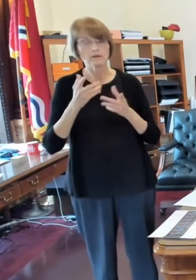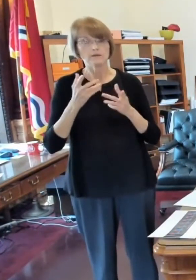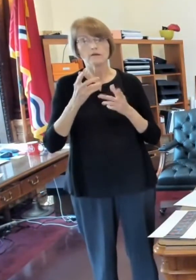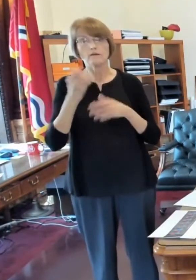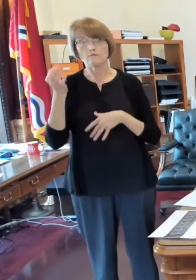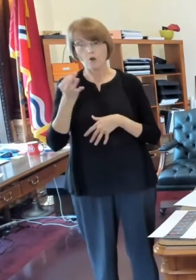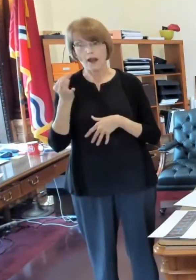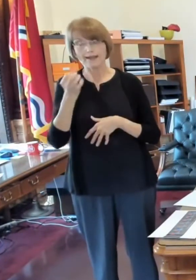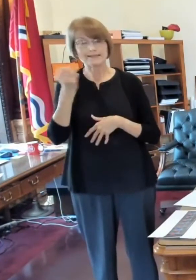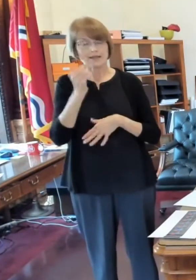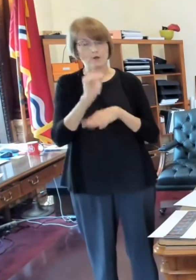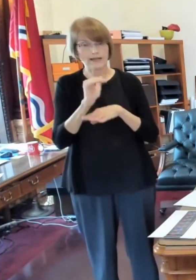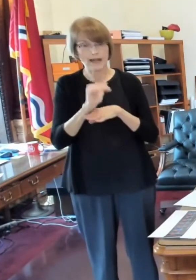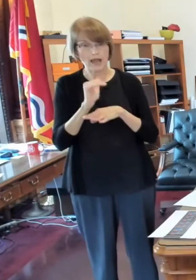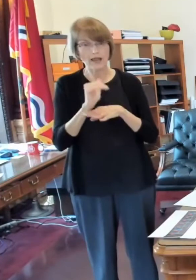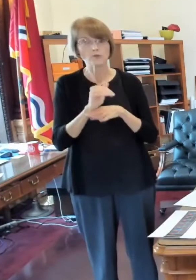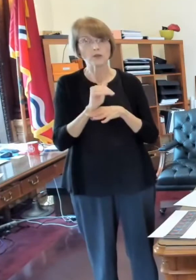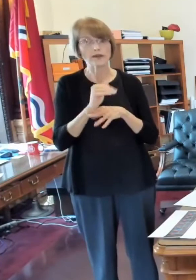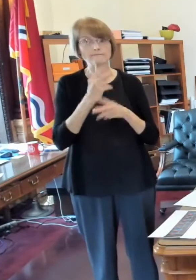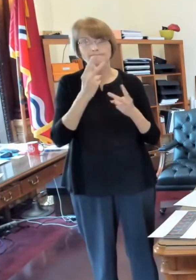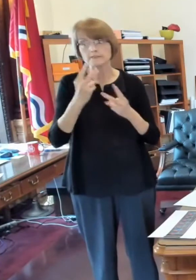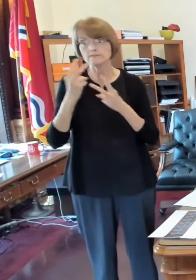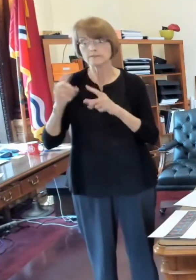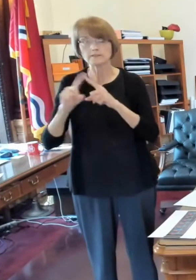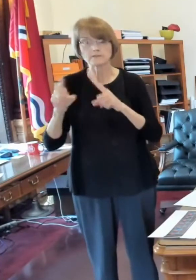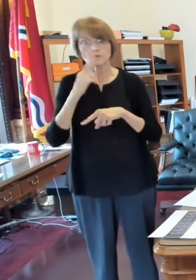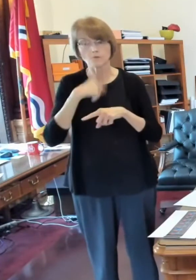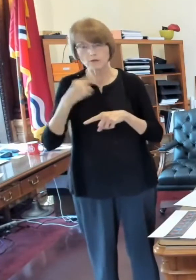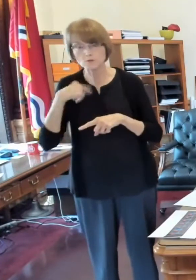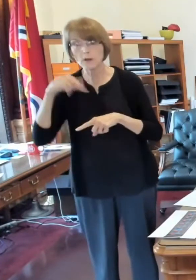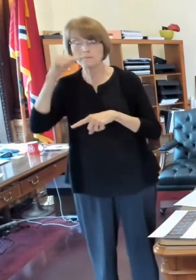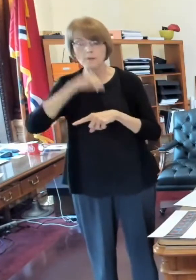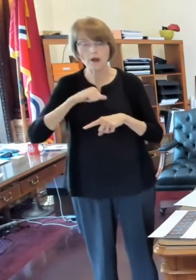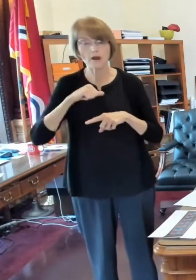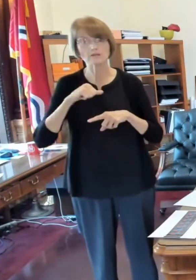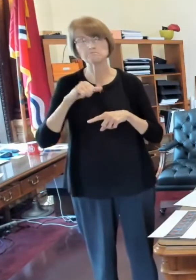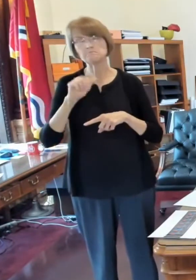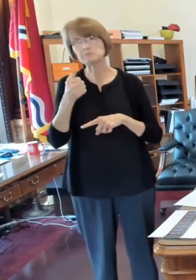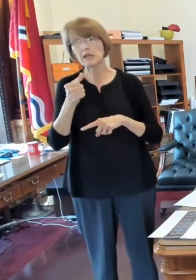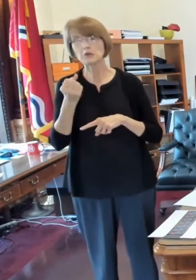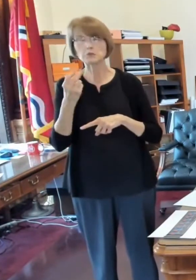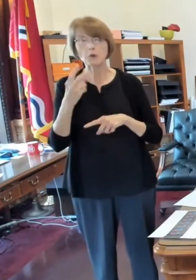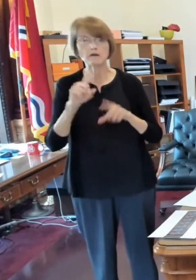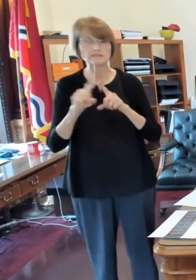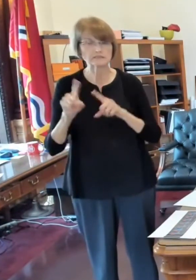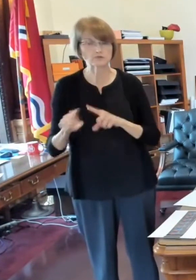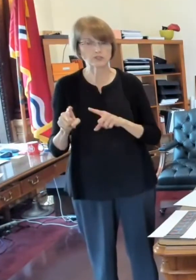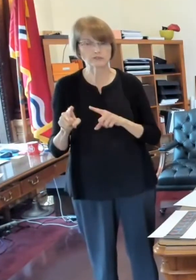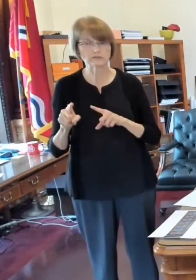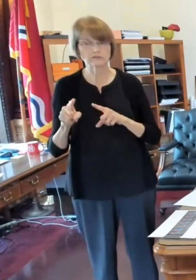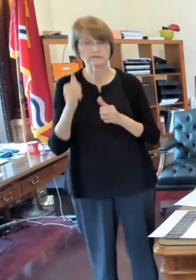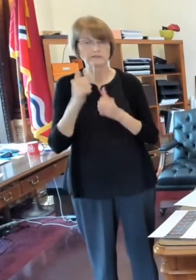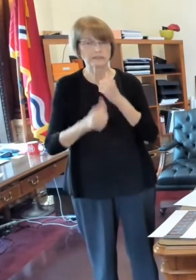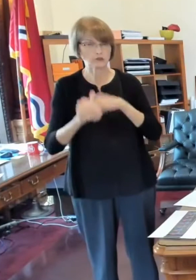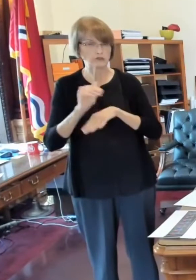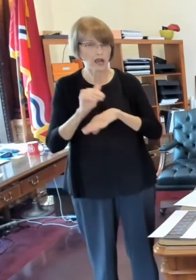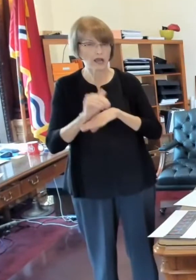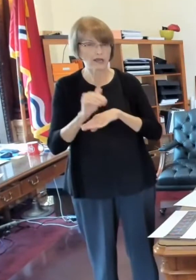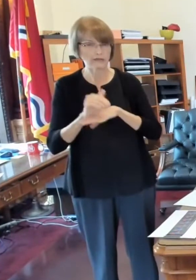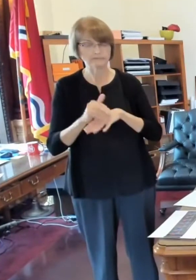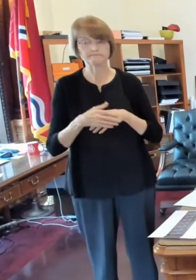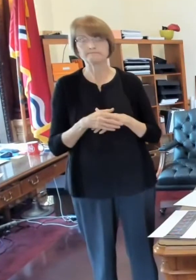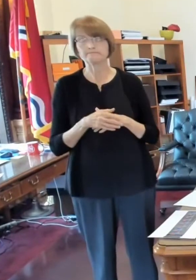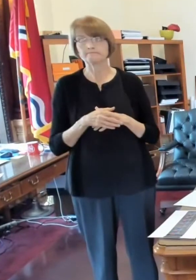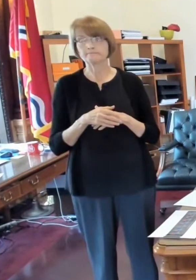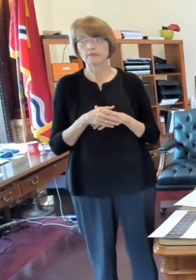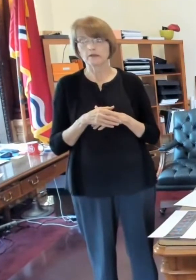and Saturday night. And, you know, I'm happy they went to about 10 or 12 places each night. And they